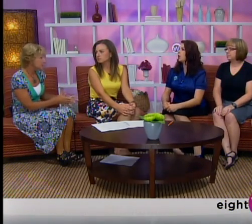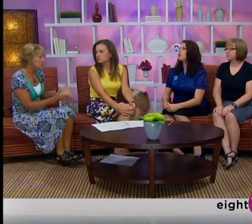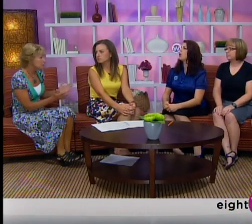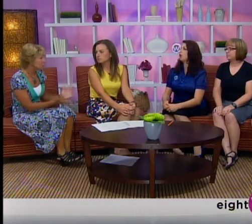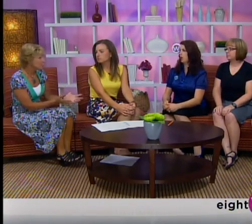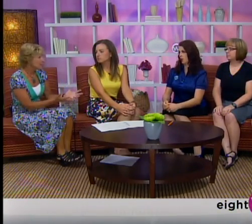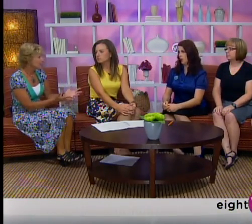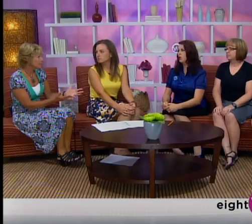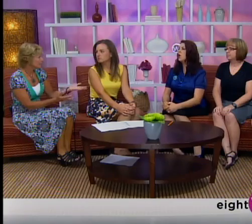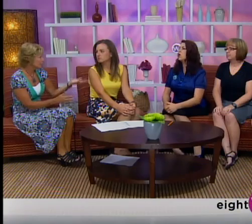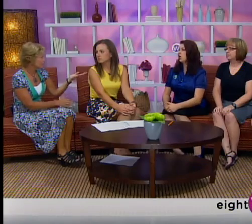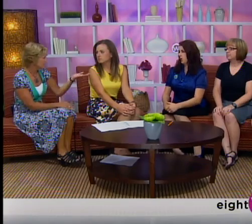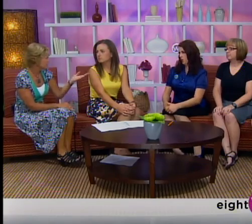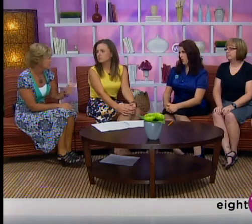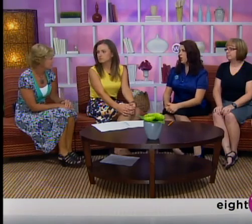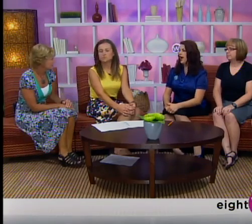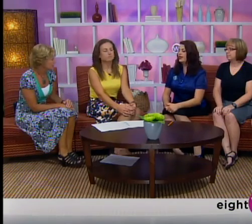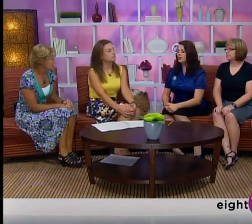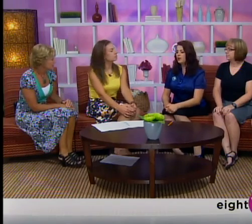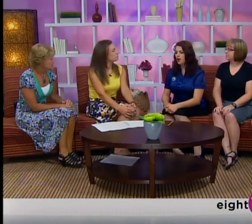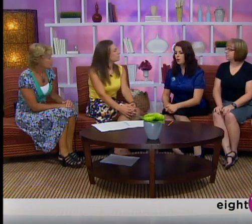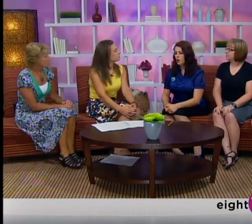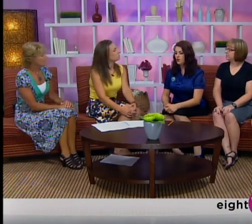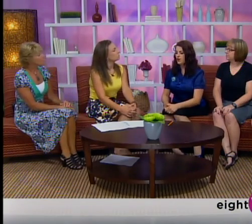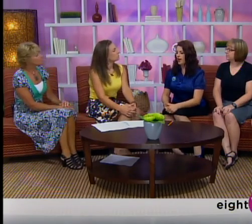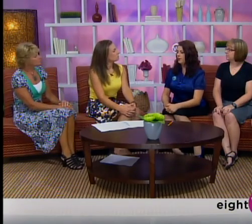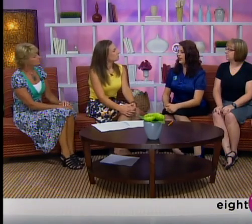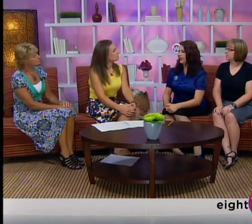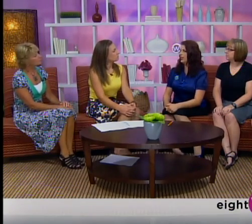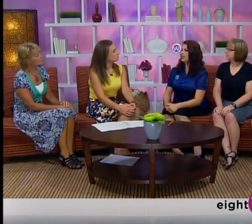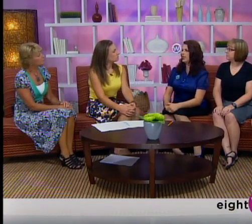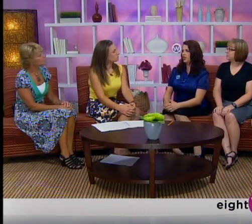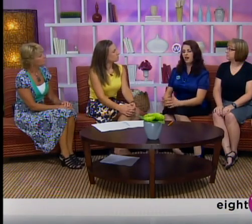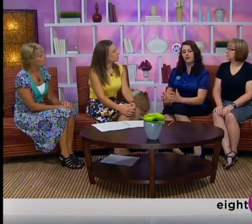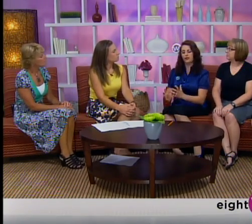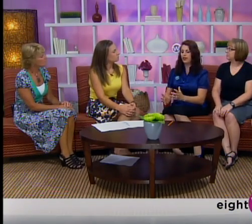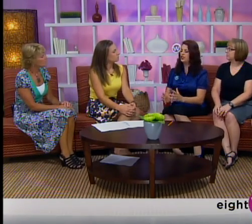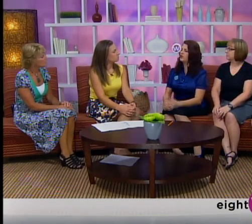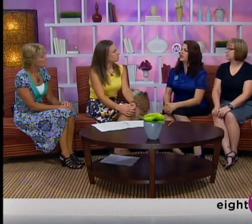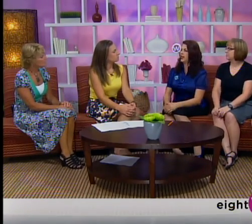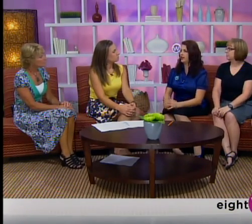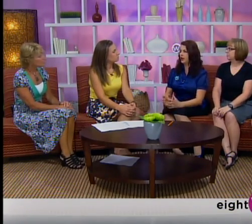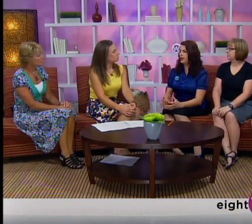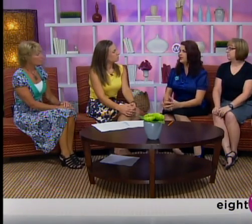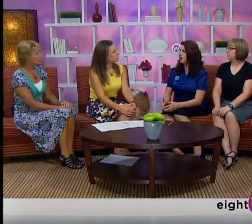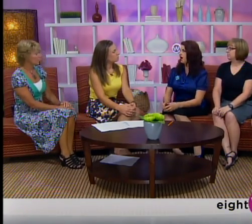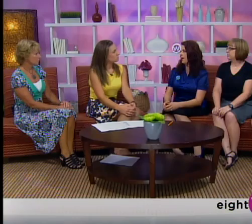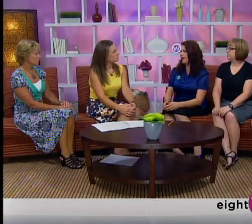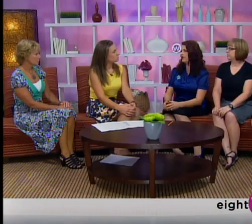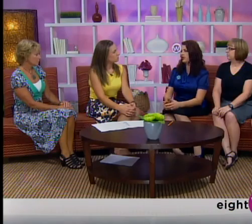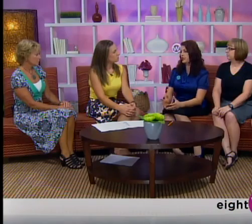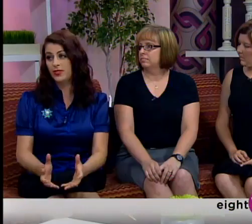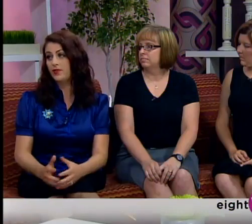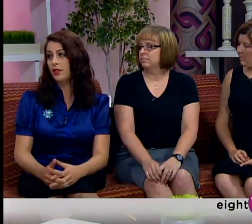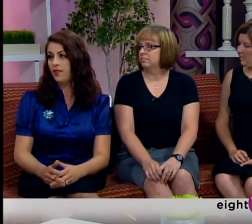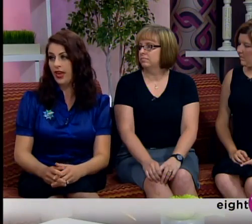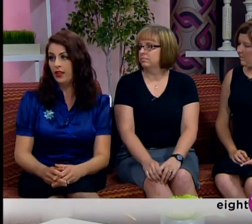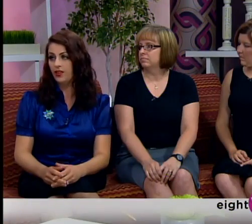and you jump right in if you have the skill. Right. Some of our most viable candidates tend to have, like Gina was saying, a very strong mastery, specifically of